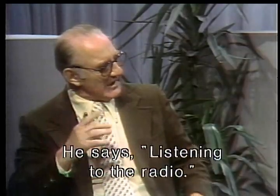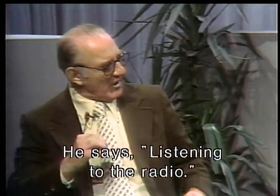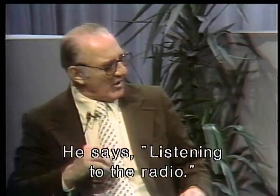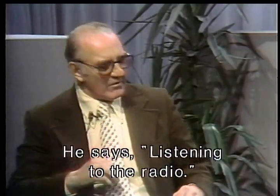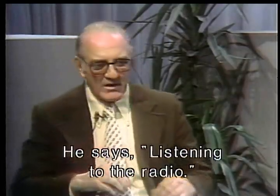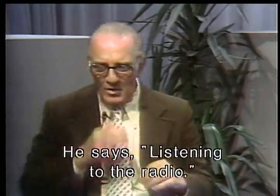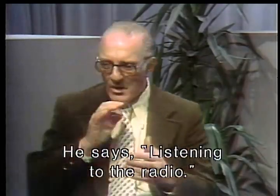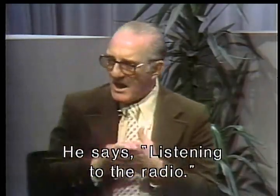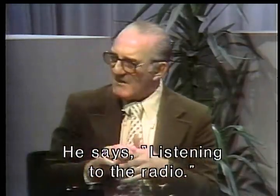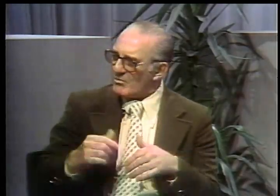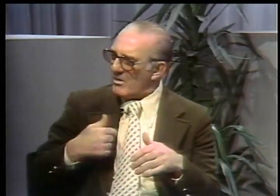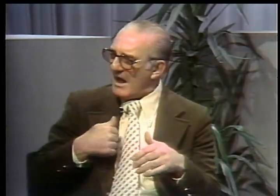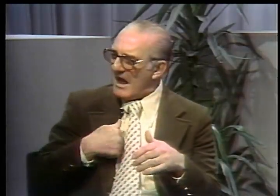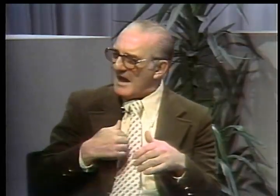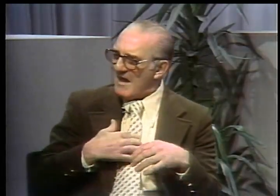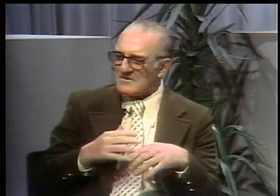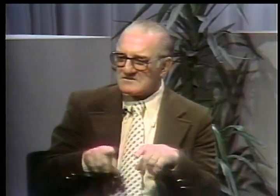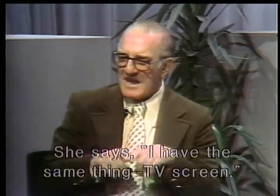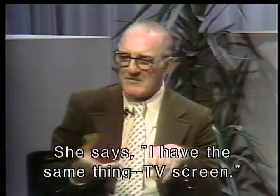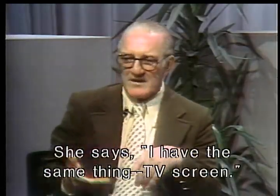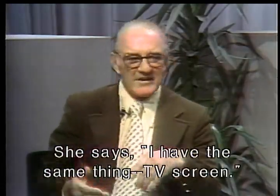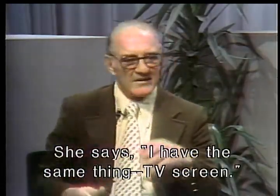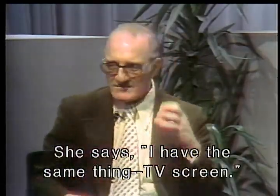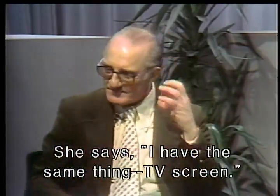Radio. Wife, well, I have the same thing.